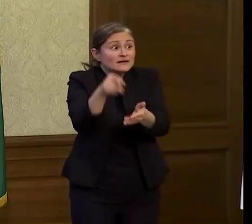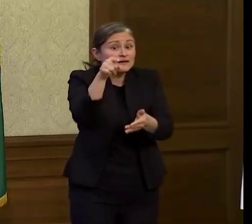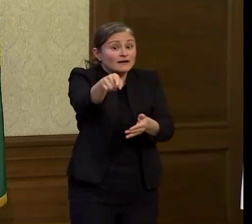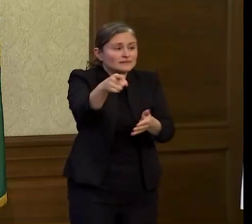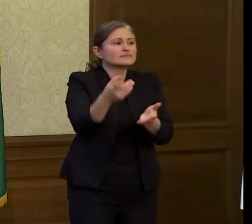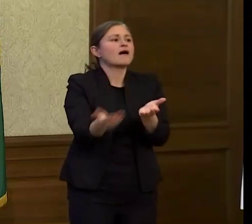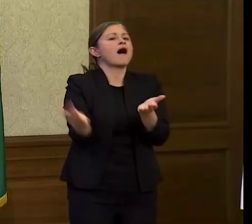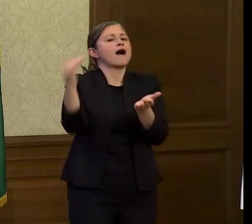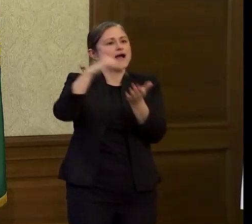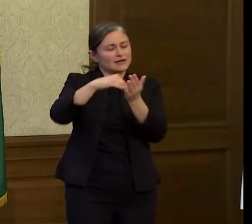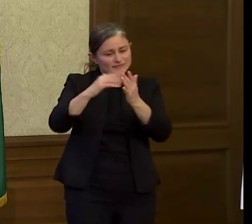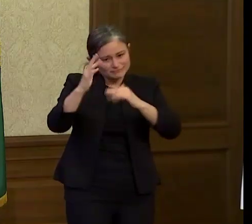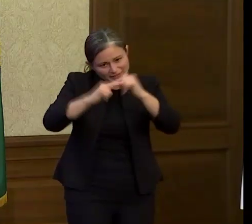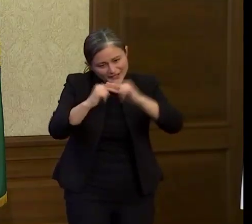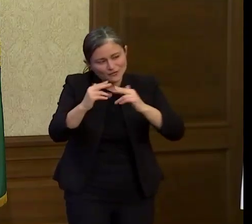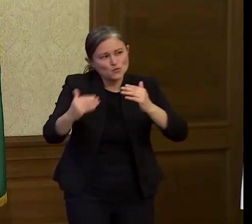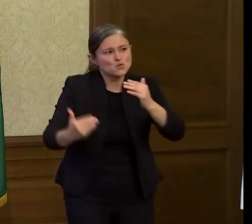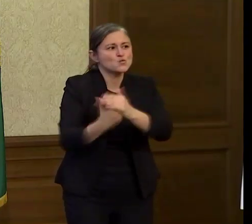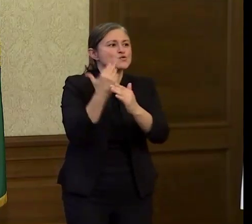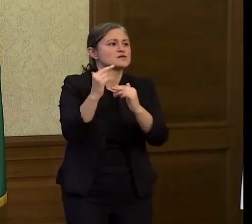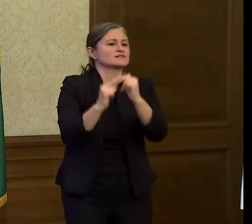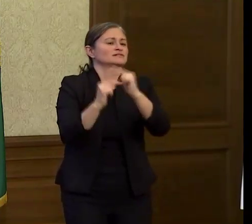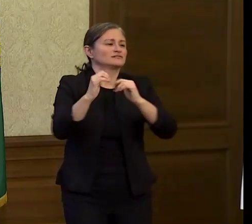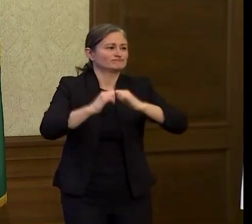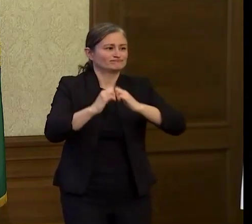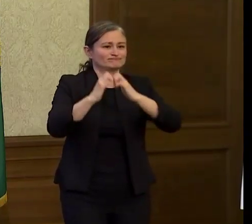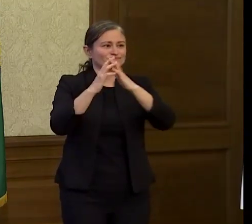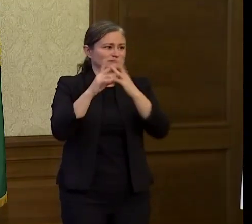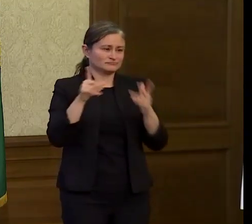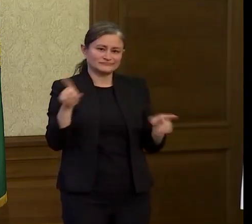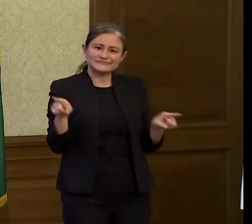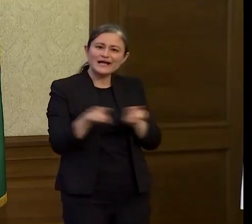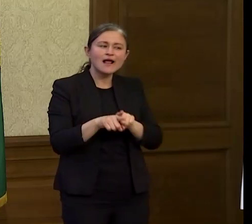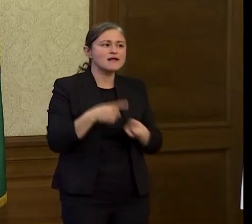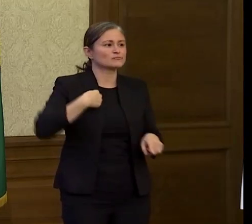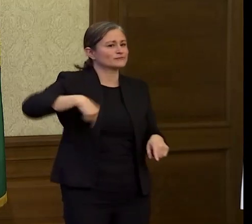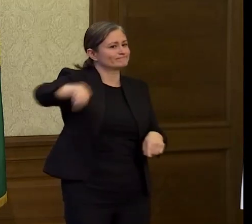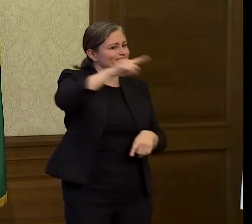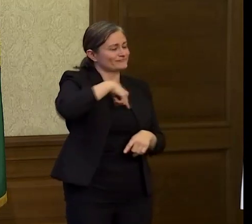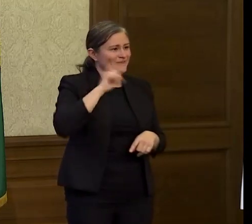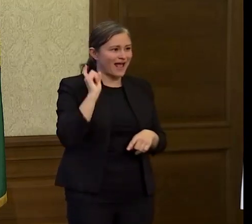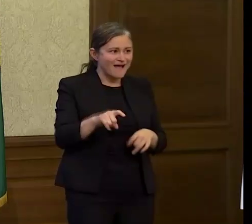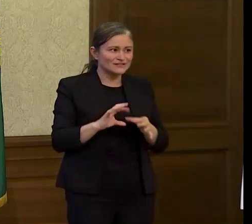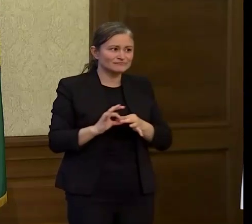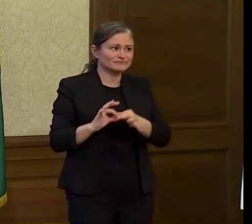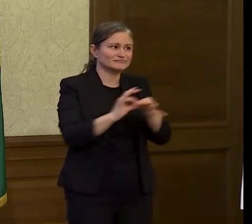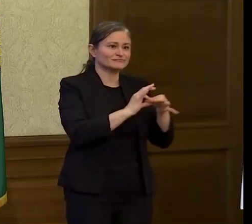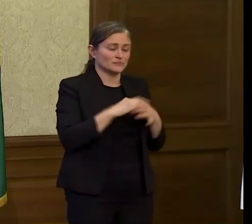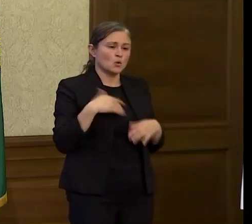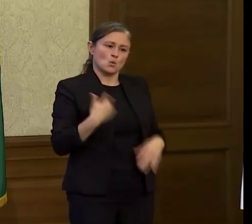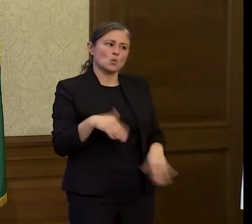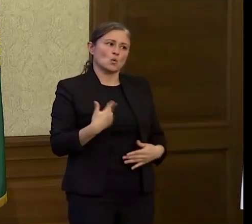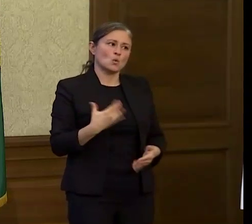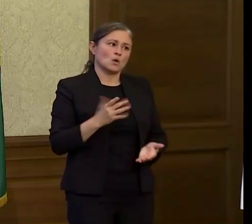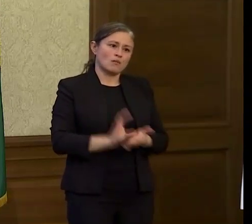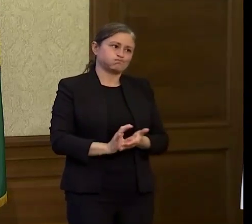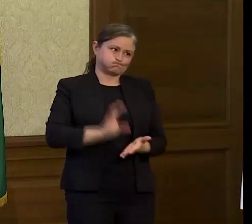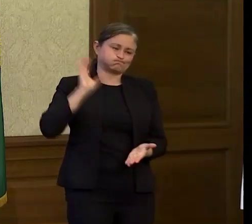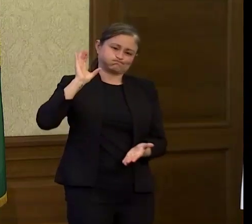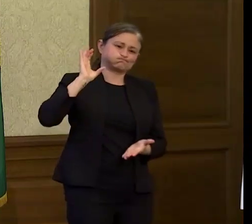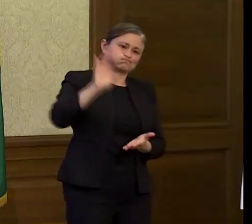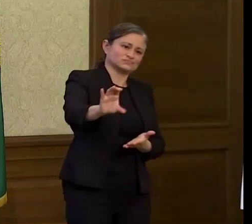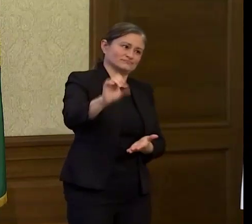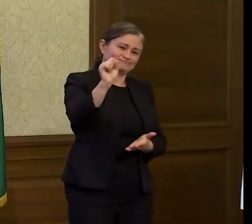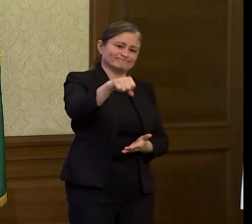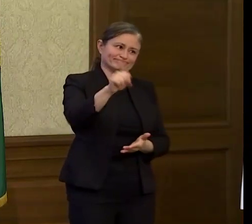all of us really committing ourselves to huge investments to restart this economy. Frankly, like we did during World War